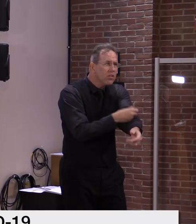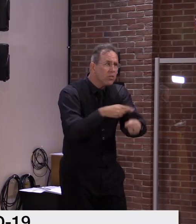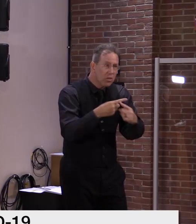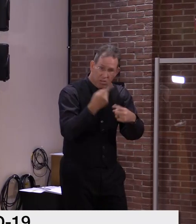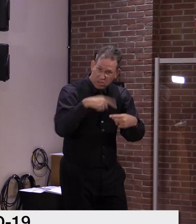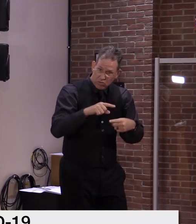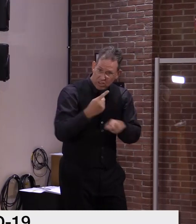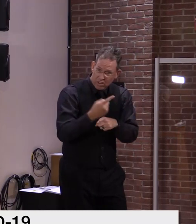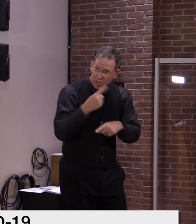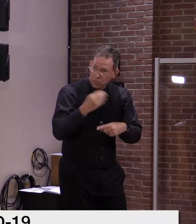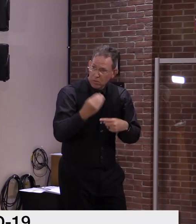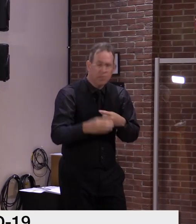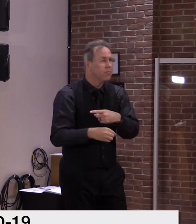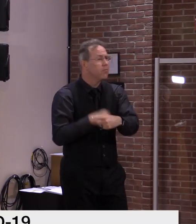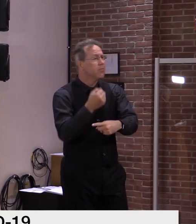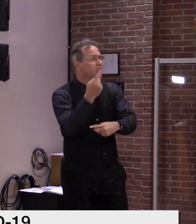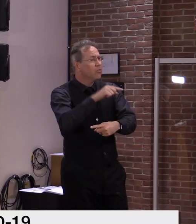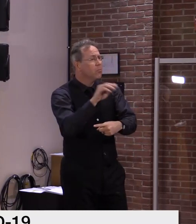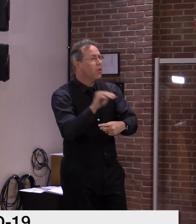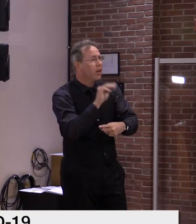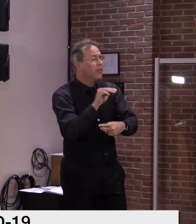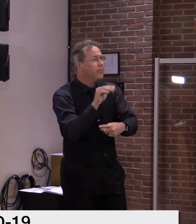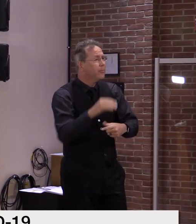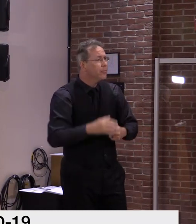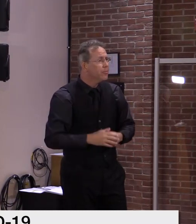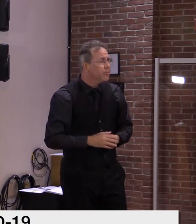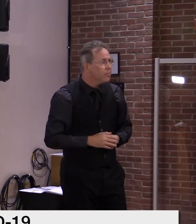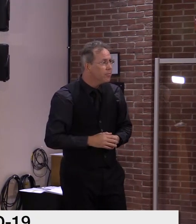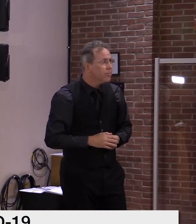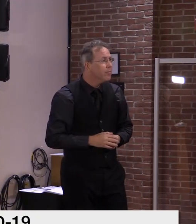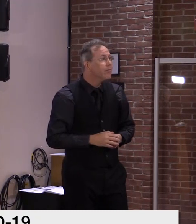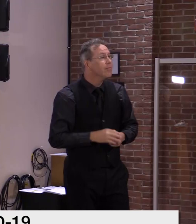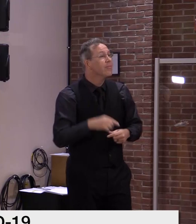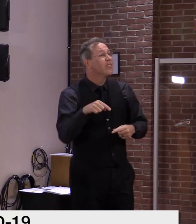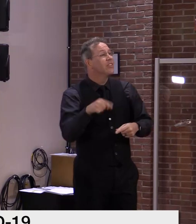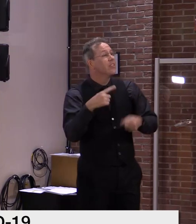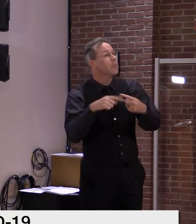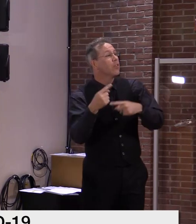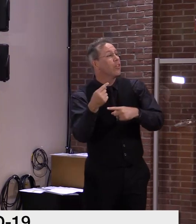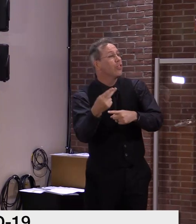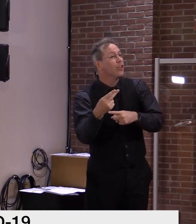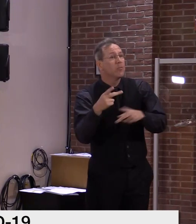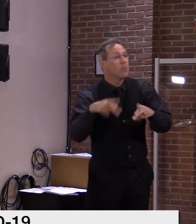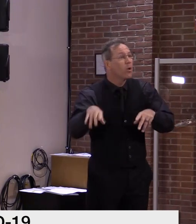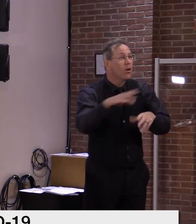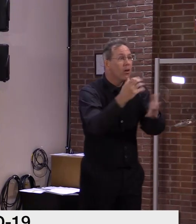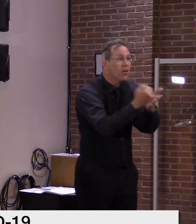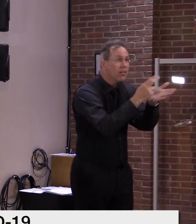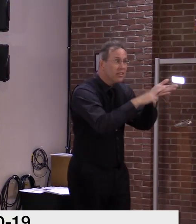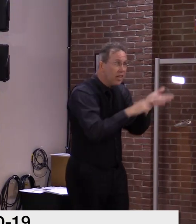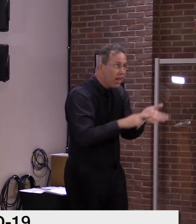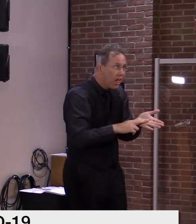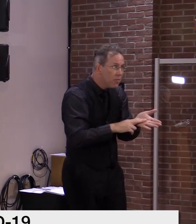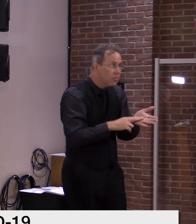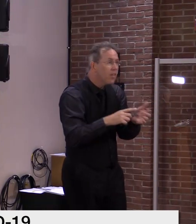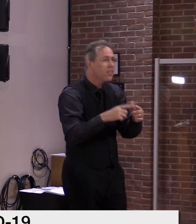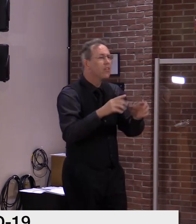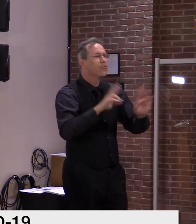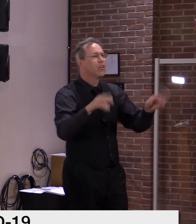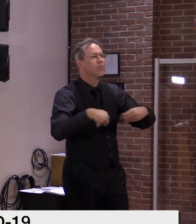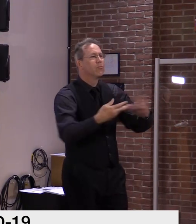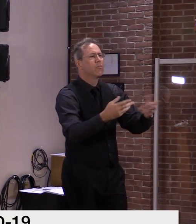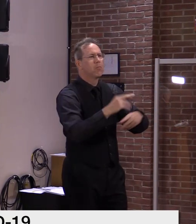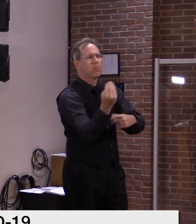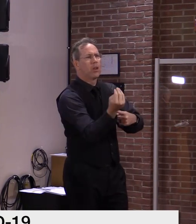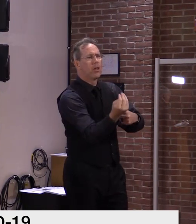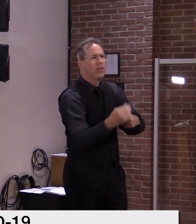We'll take registrations from Thursday. They'll start vaccinating on Monday, but I would just say you can probably